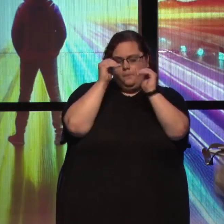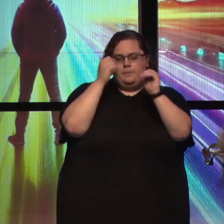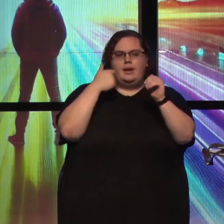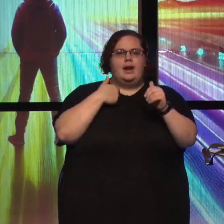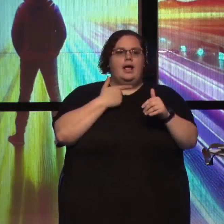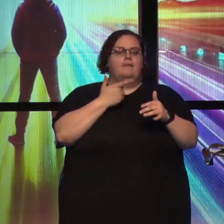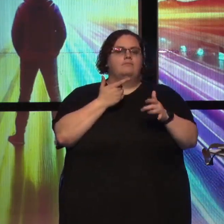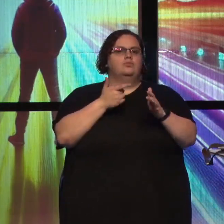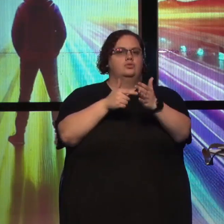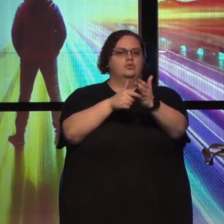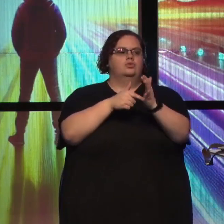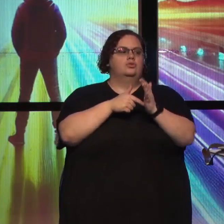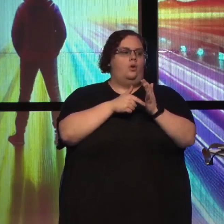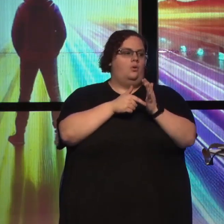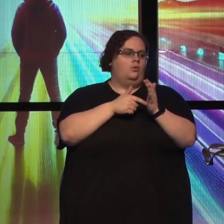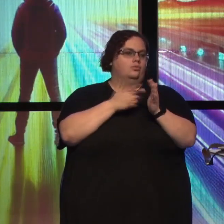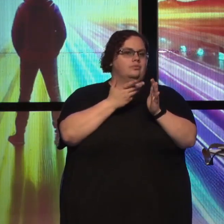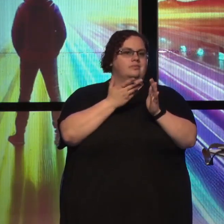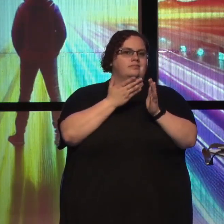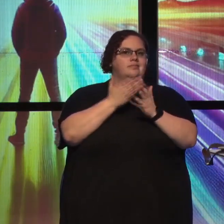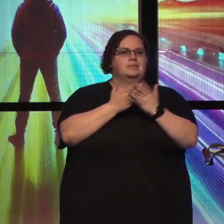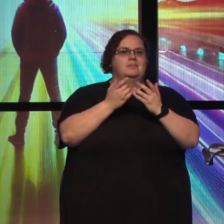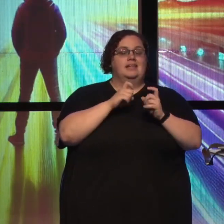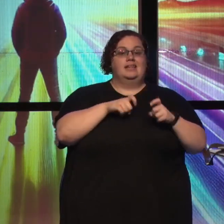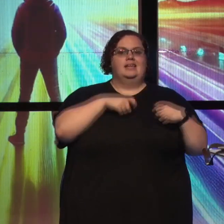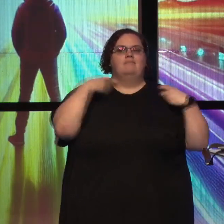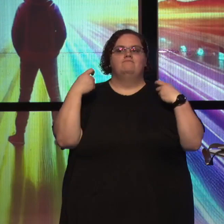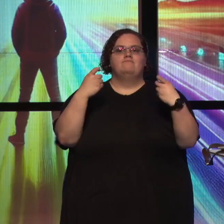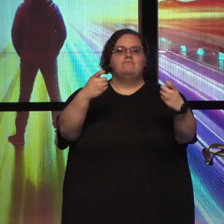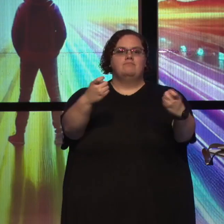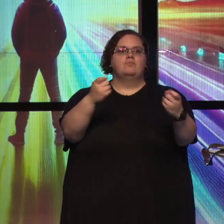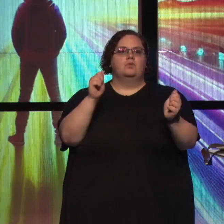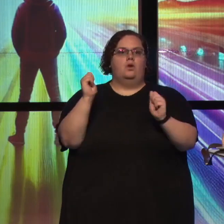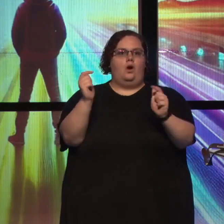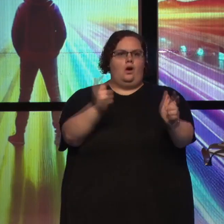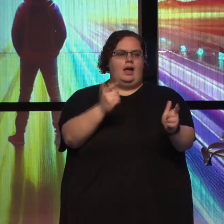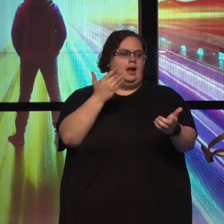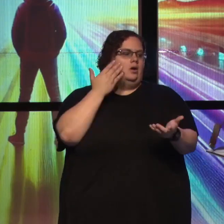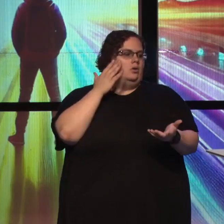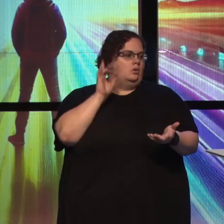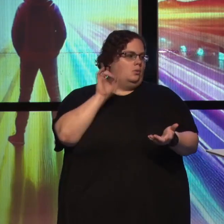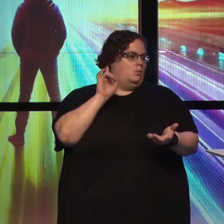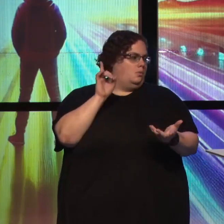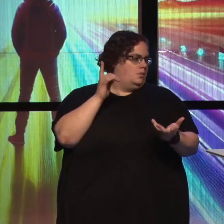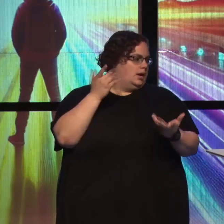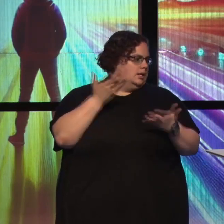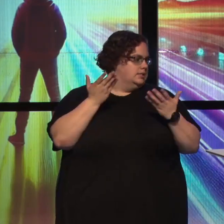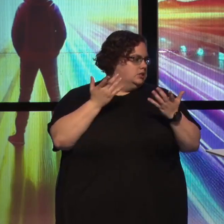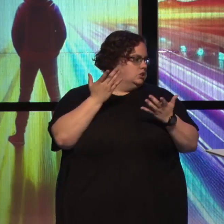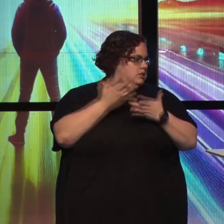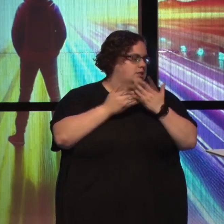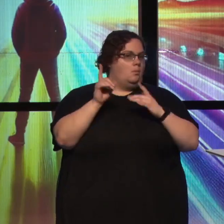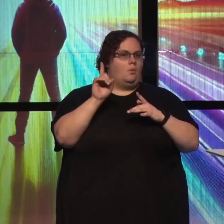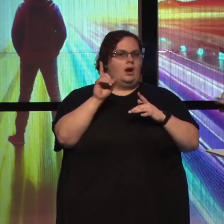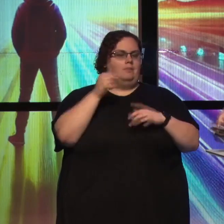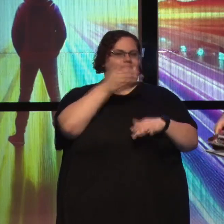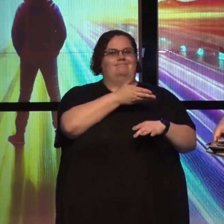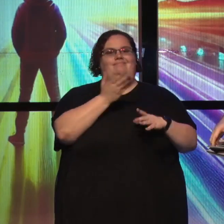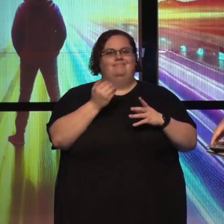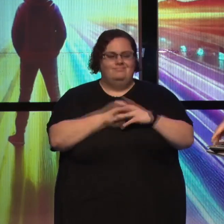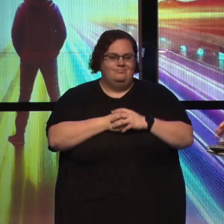you that they gave to you all. And I don't know what I did with it. It's here somewhere. Let's see, where is it? There it